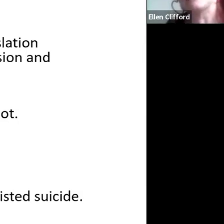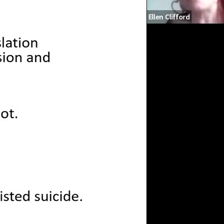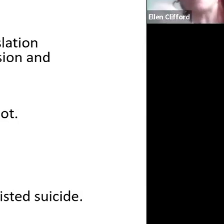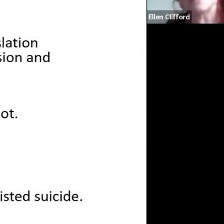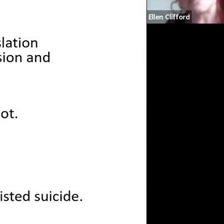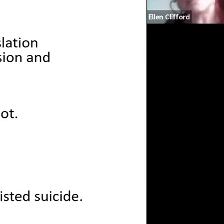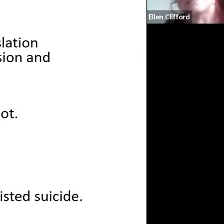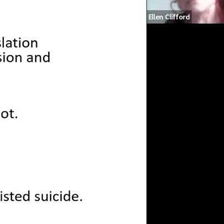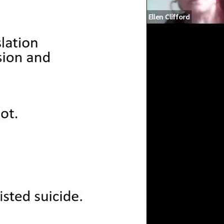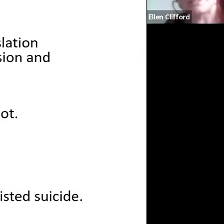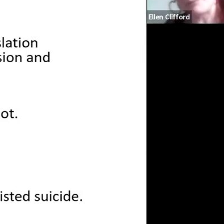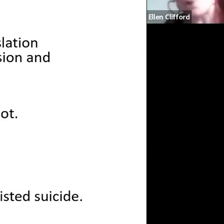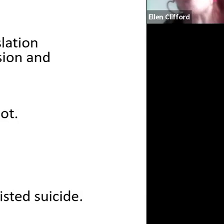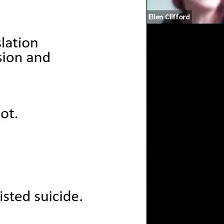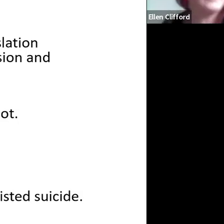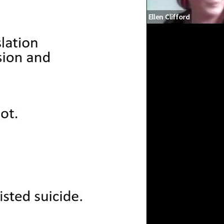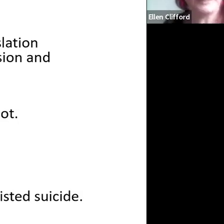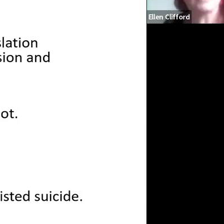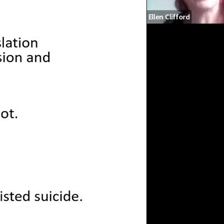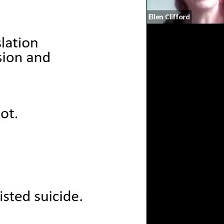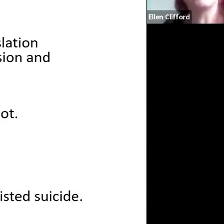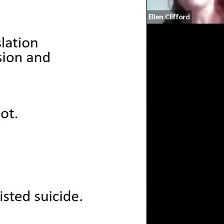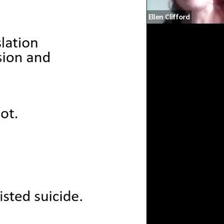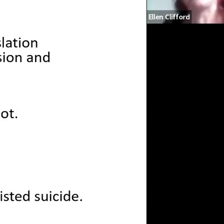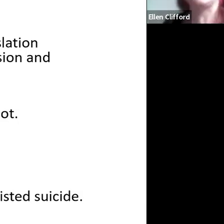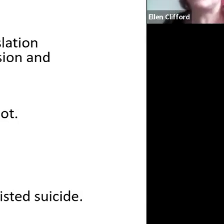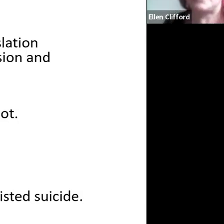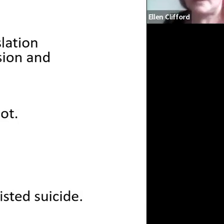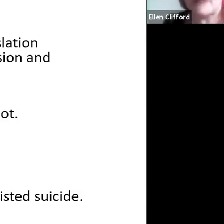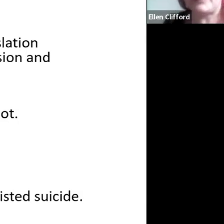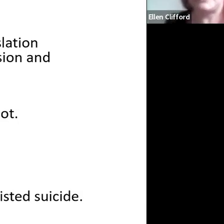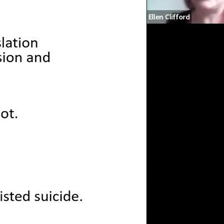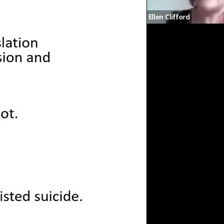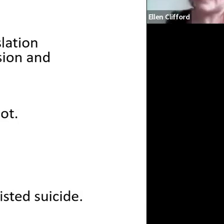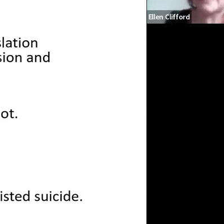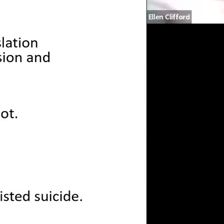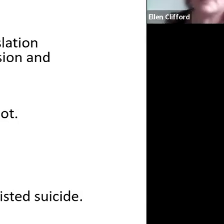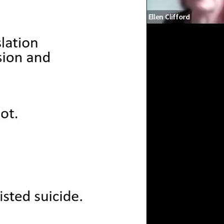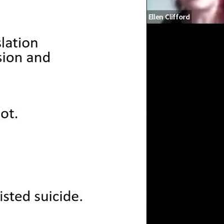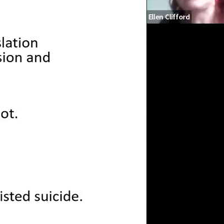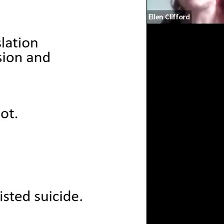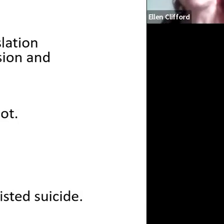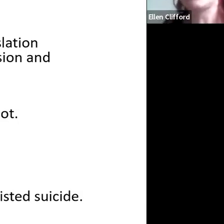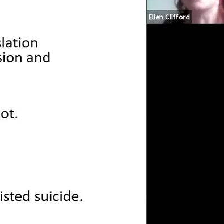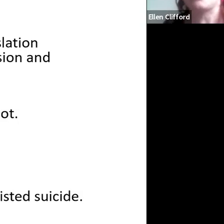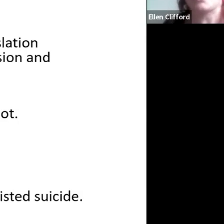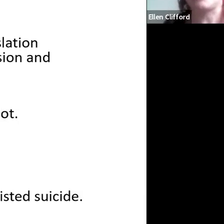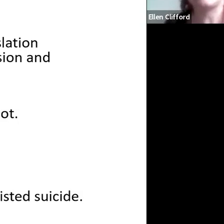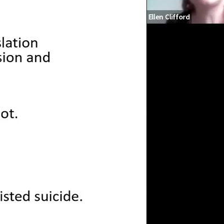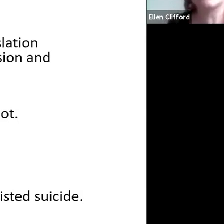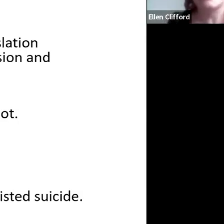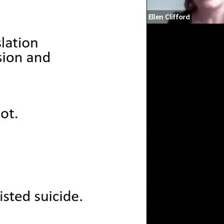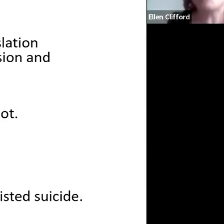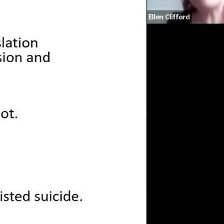and once it's blocked or it gets through, then the MP who was next gets a go at it, and so